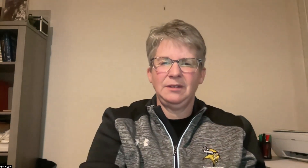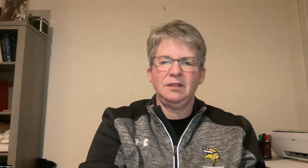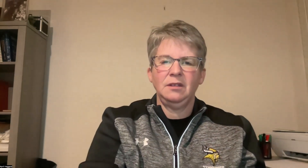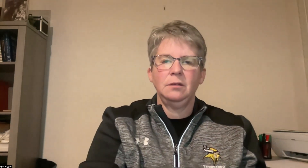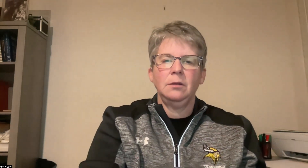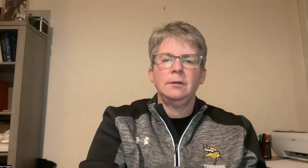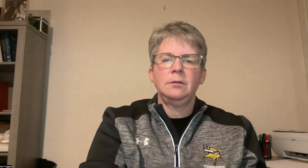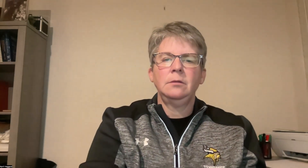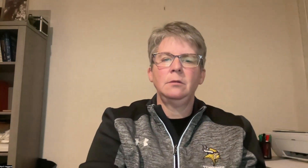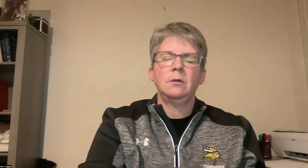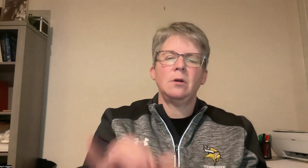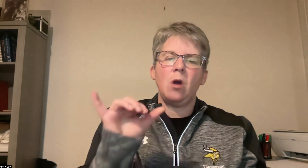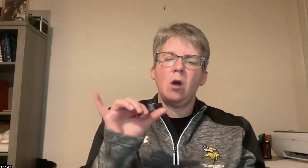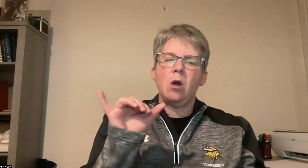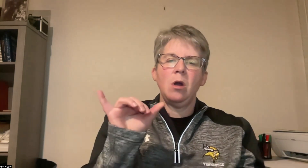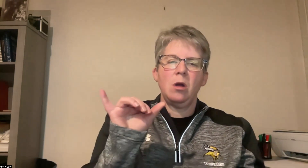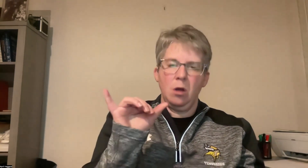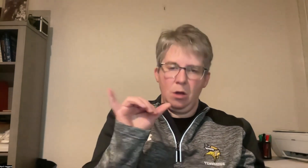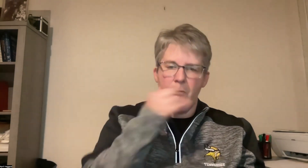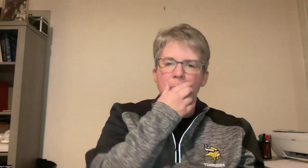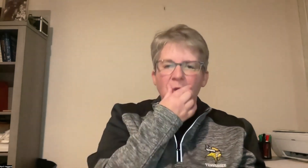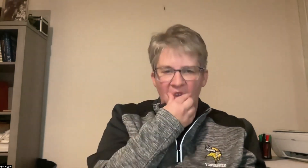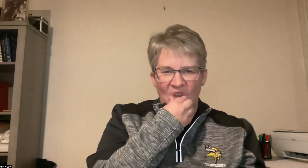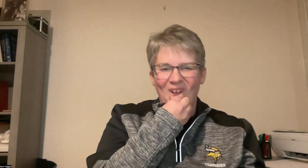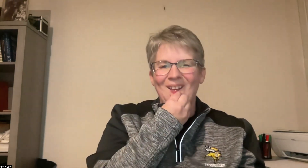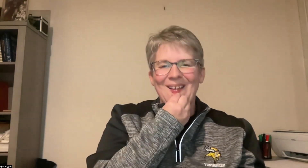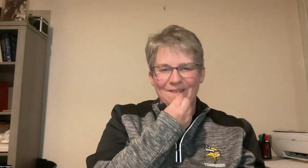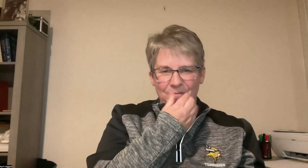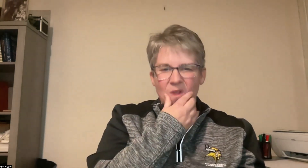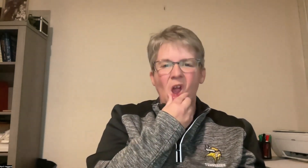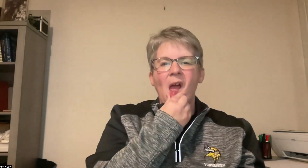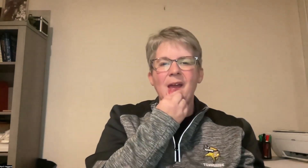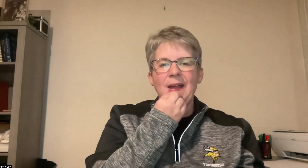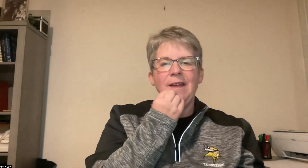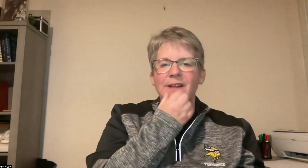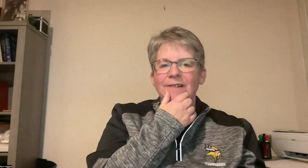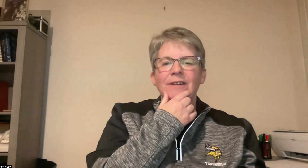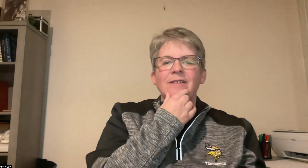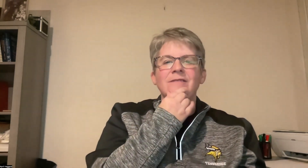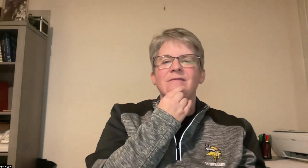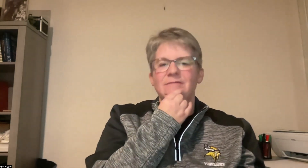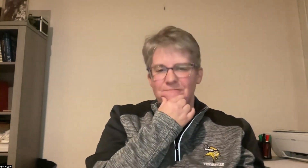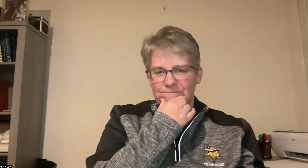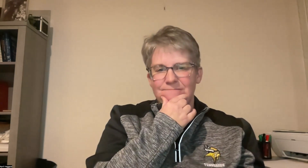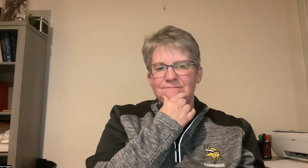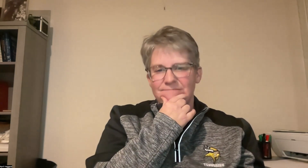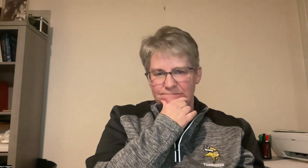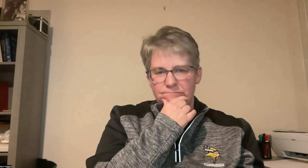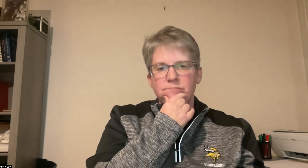for us. So that's why everything is freezing. It's not really working with the new website. So we're going to get rid of that and